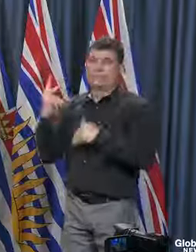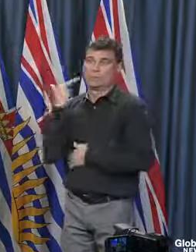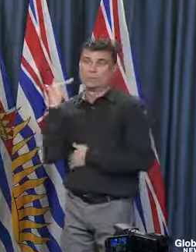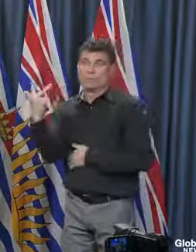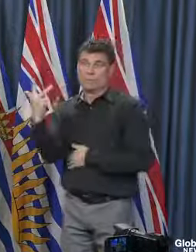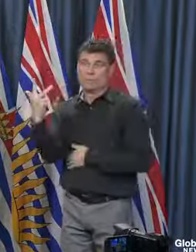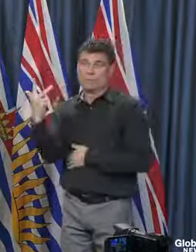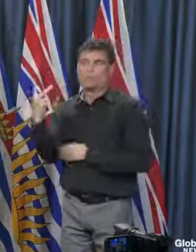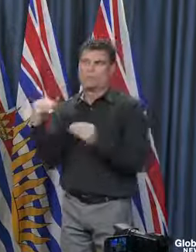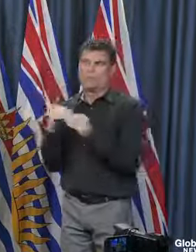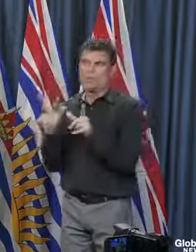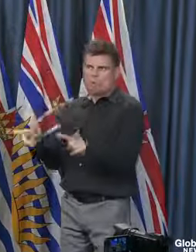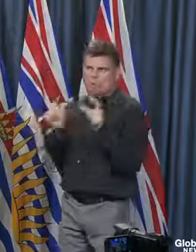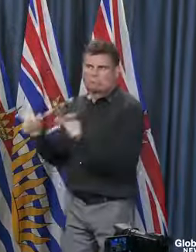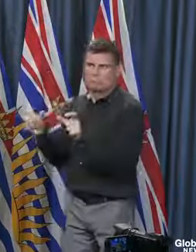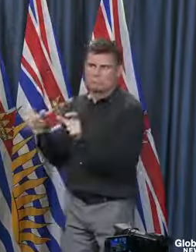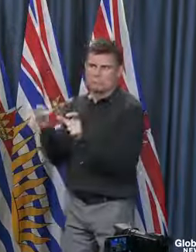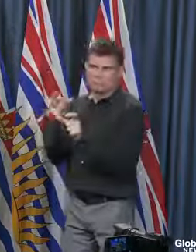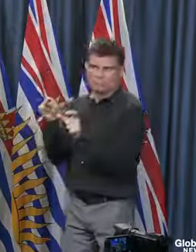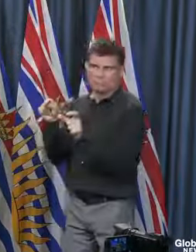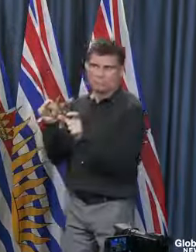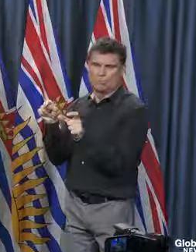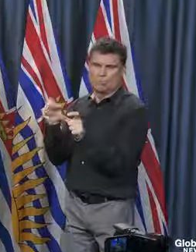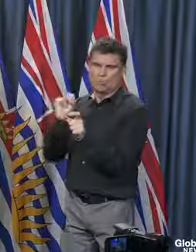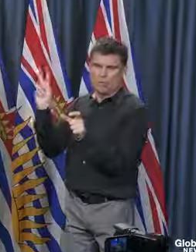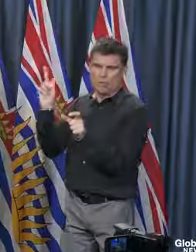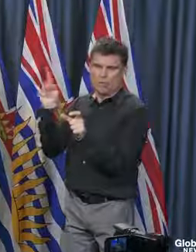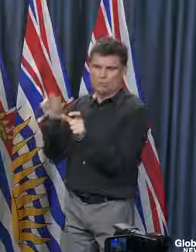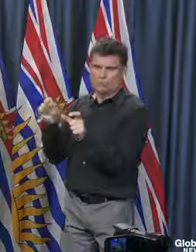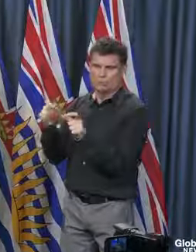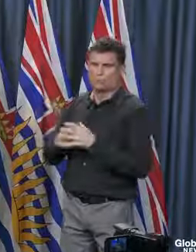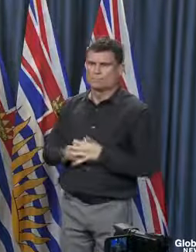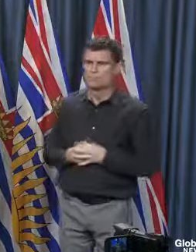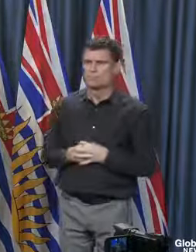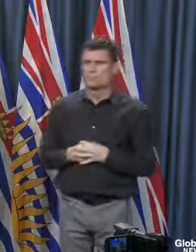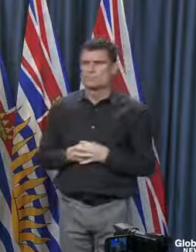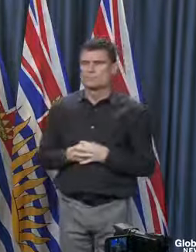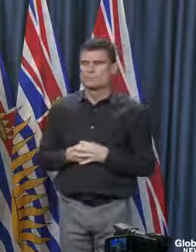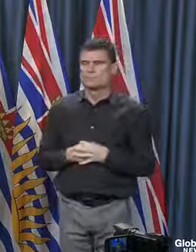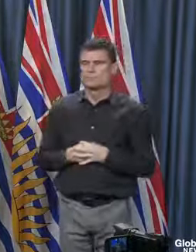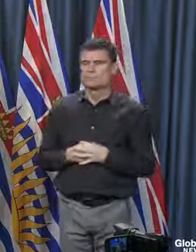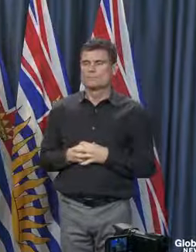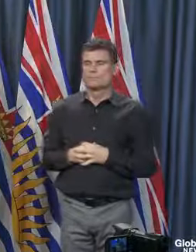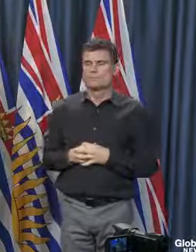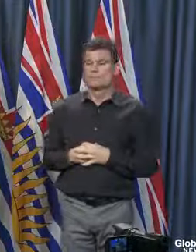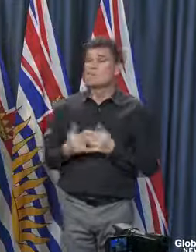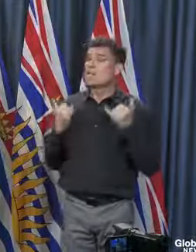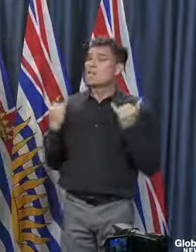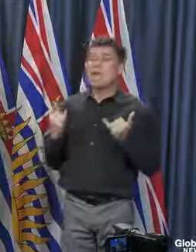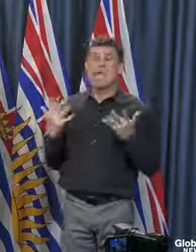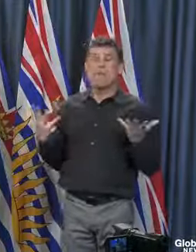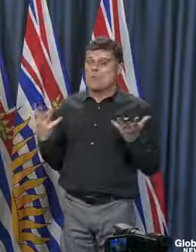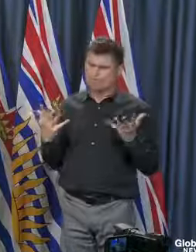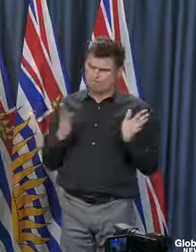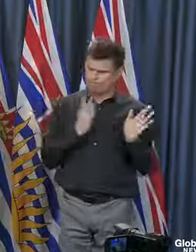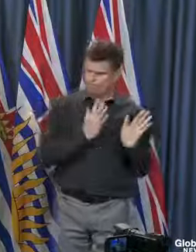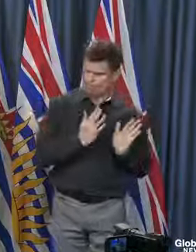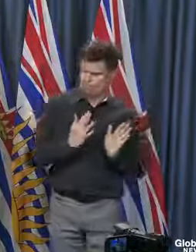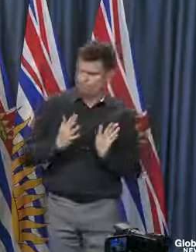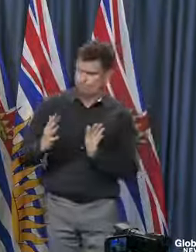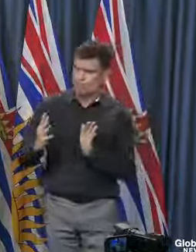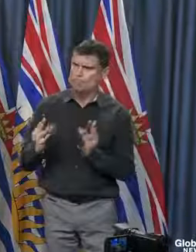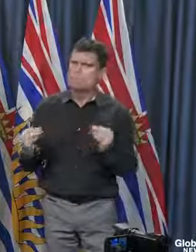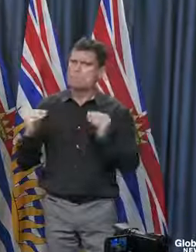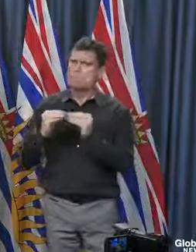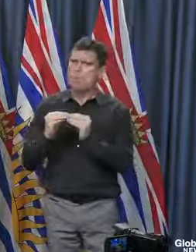we are also moving to acquire more access to long-term care beds so we can